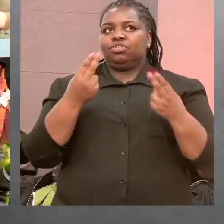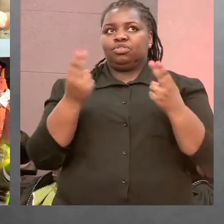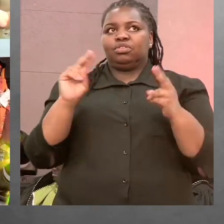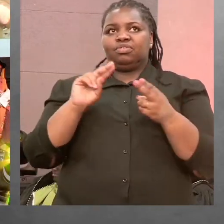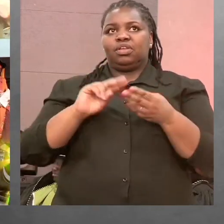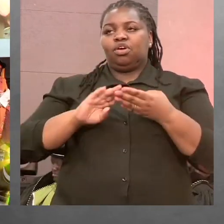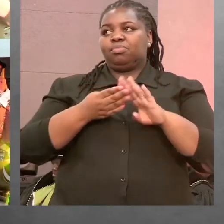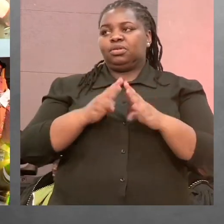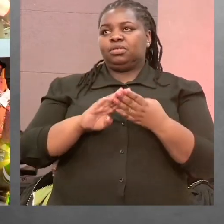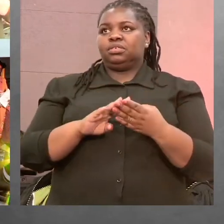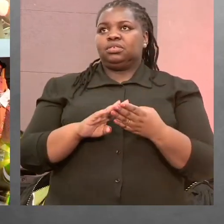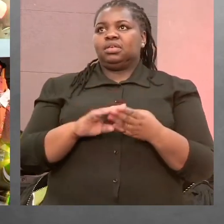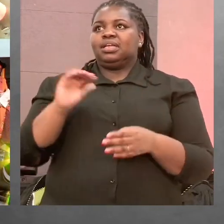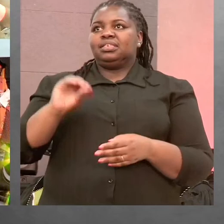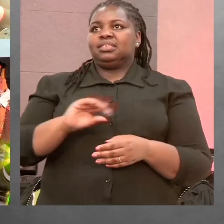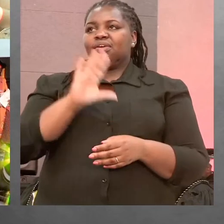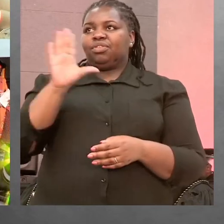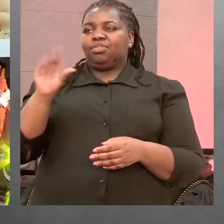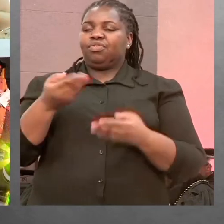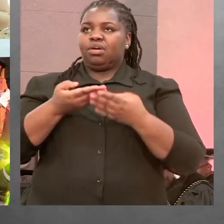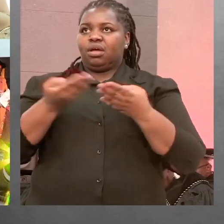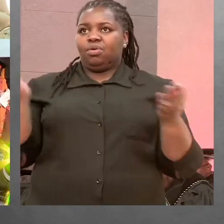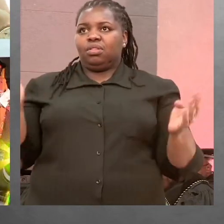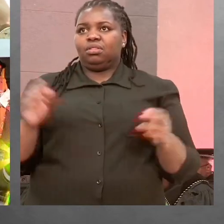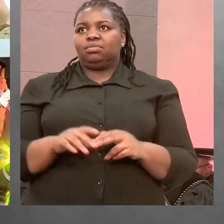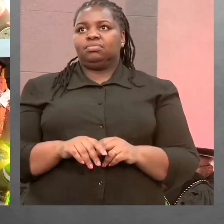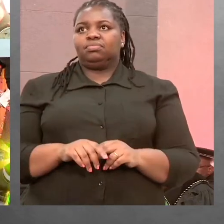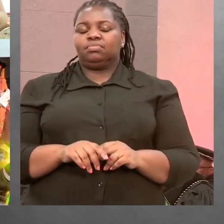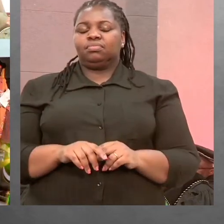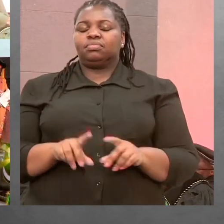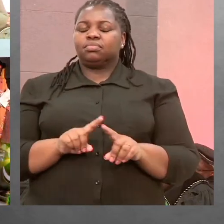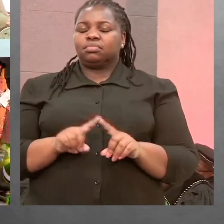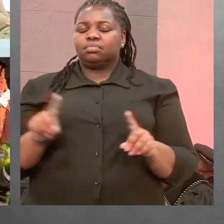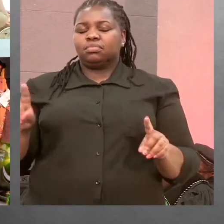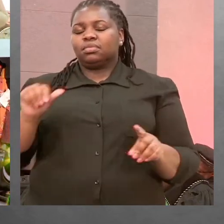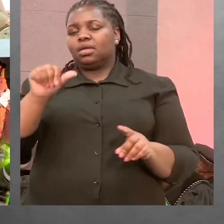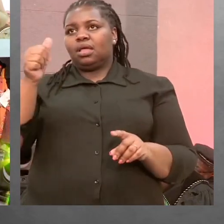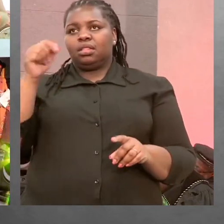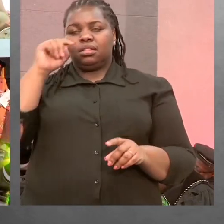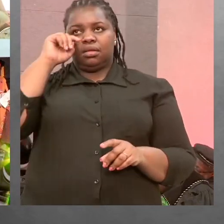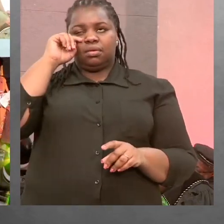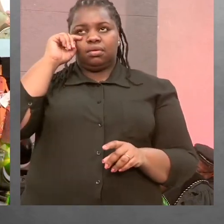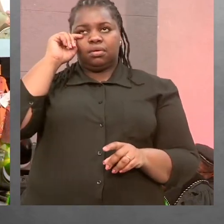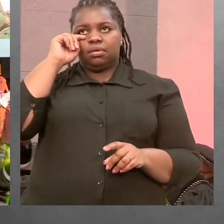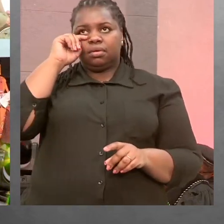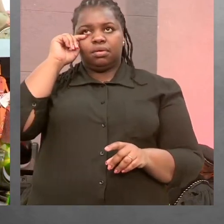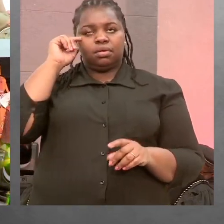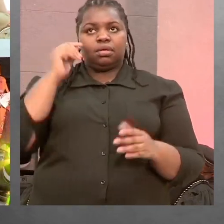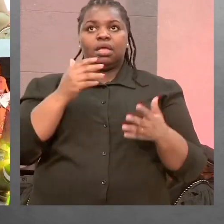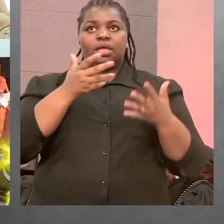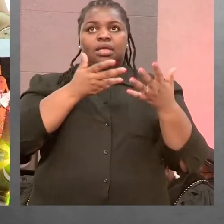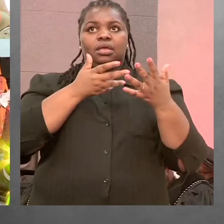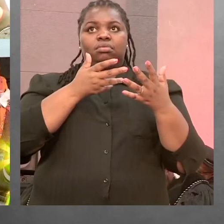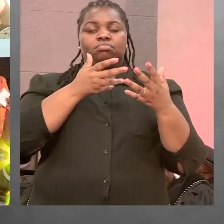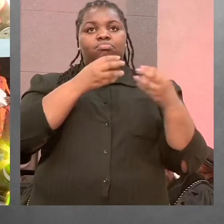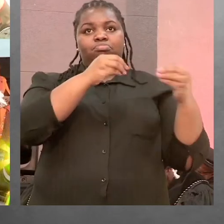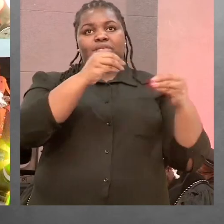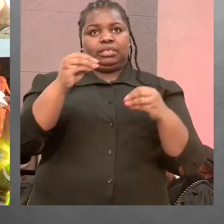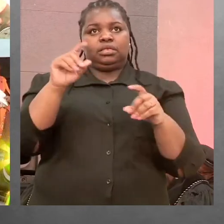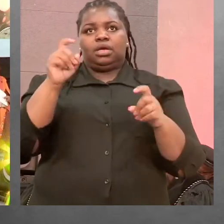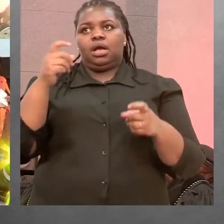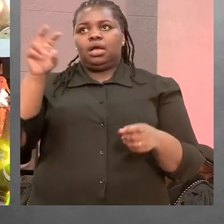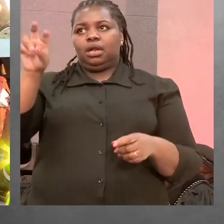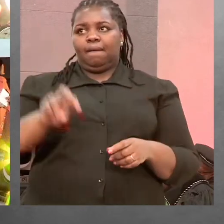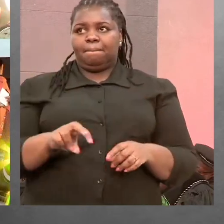community, and South Africa at large. But due to other pressing engagements, he unfortunately could not